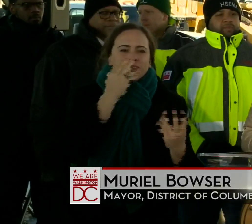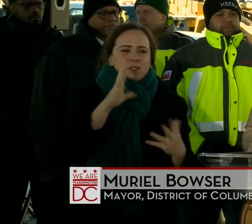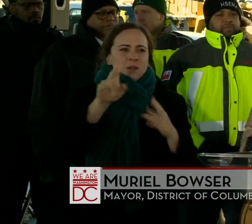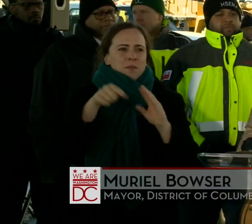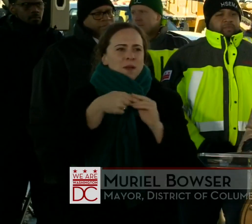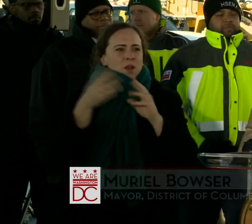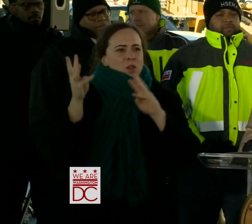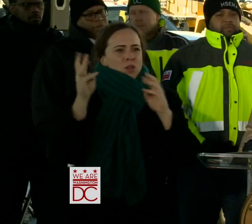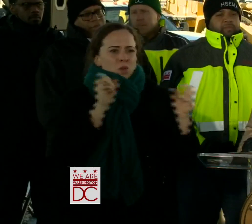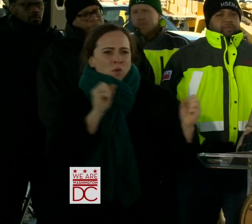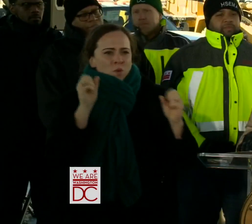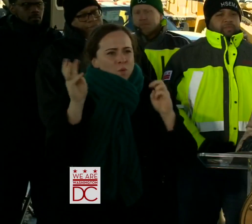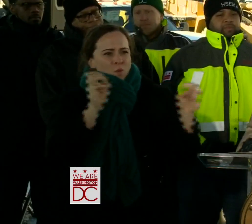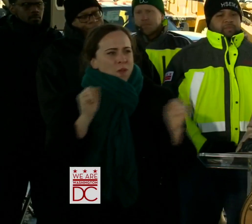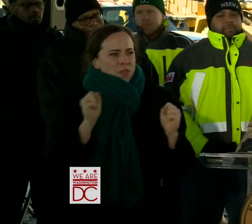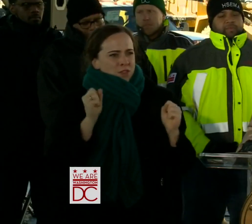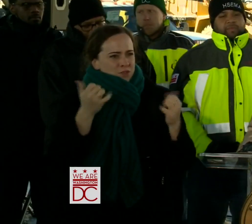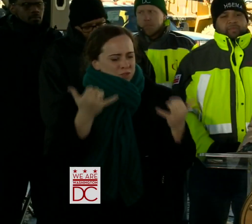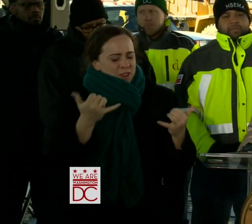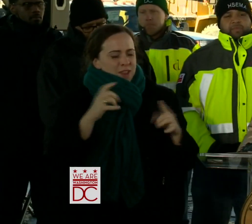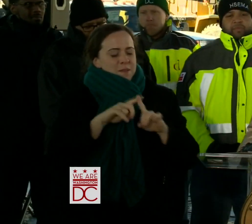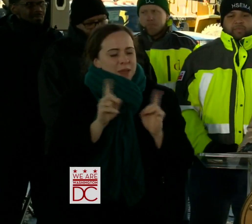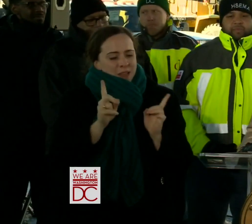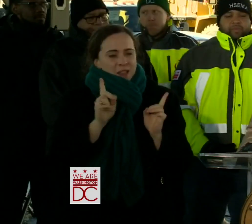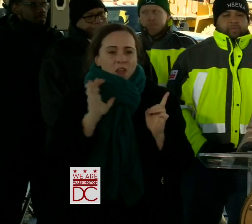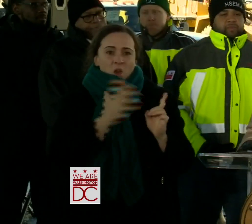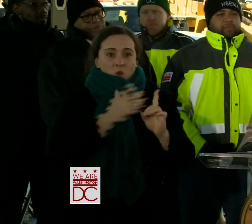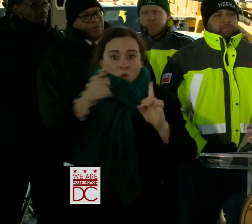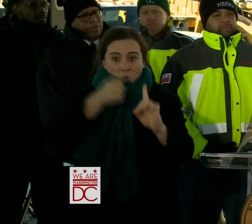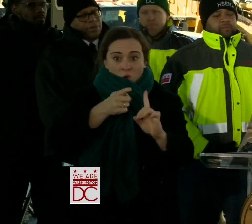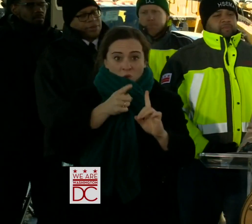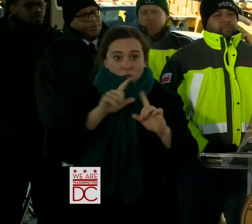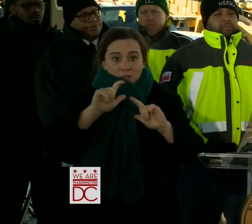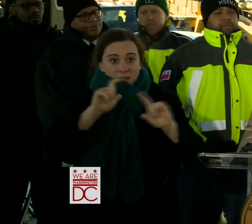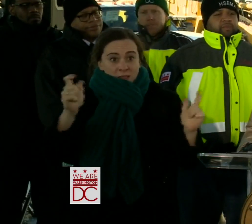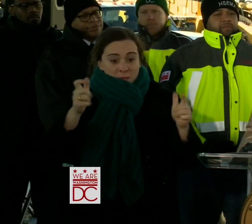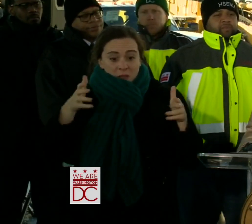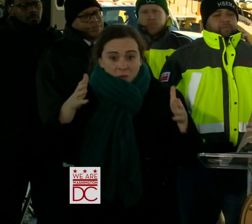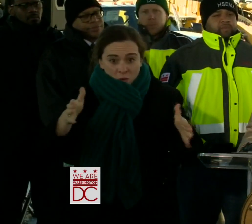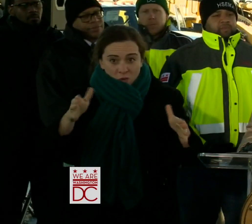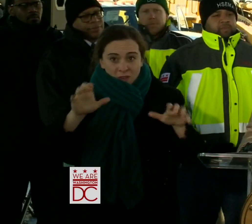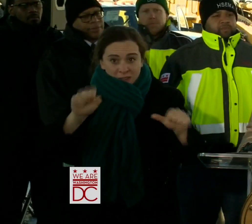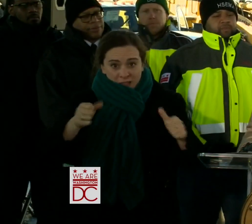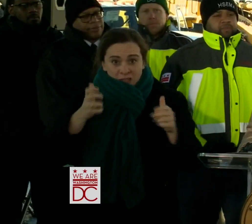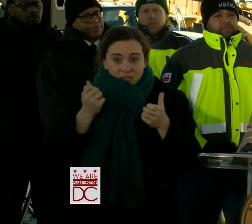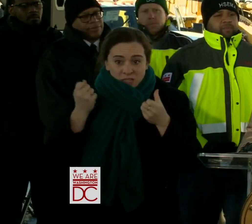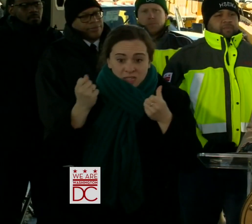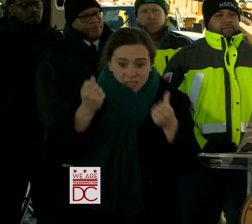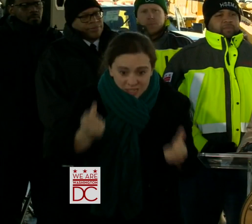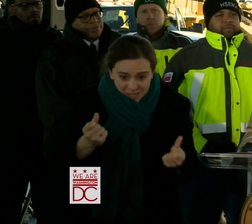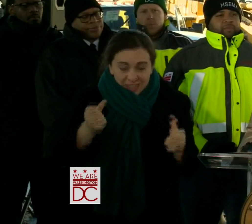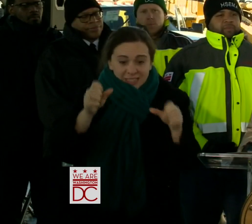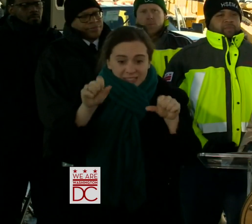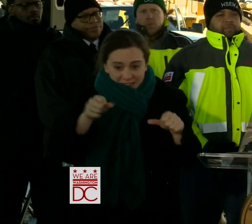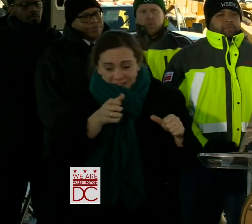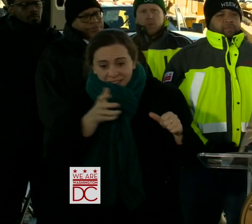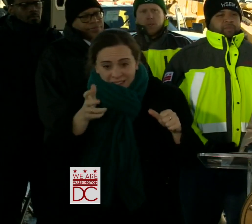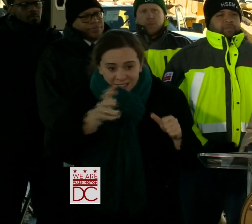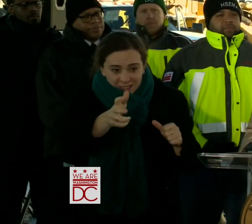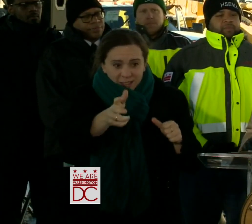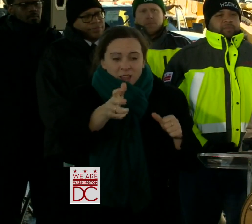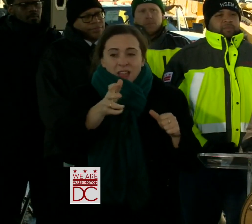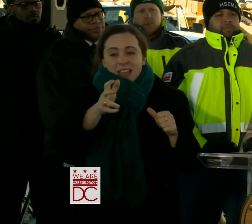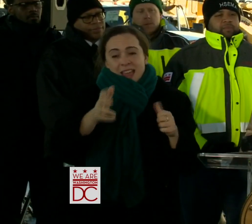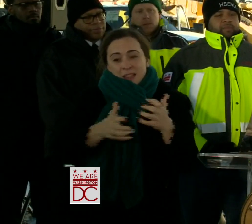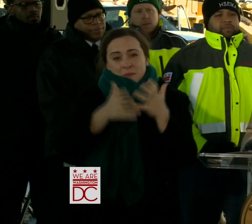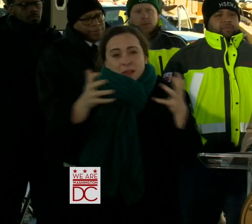forecast. Our goal today continues to be to make the major roads passable and to do as much as we can on